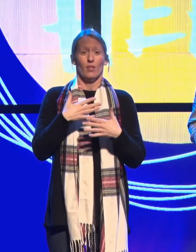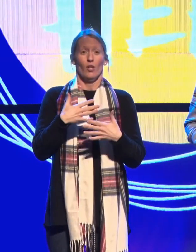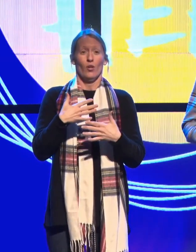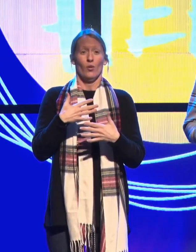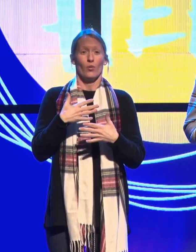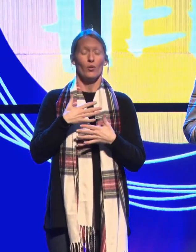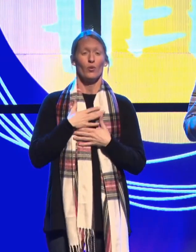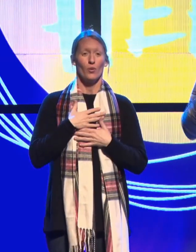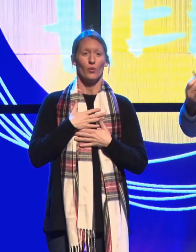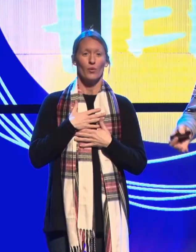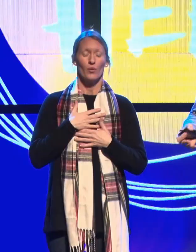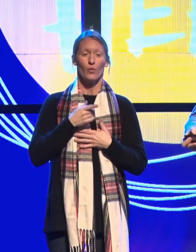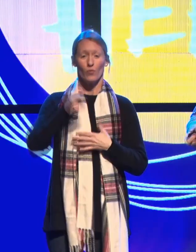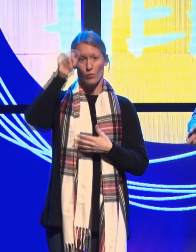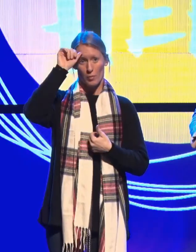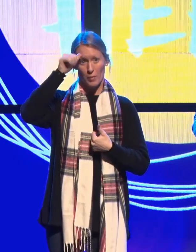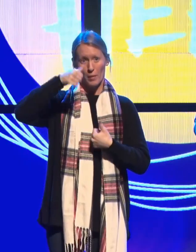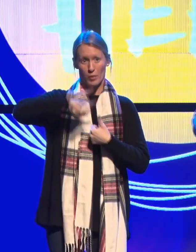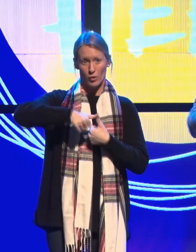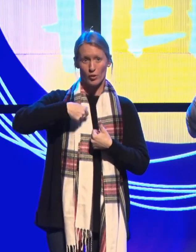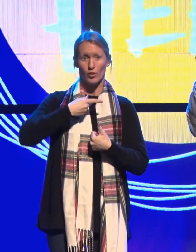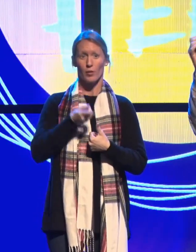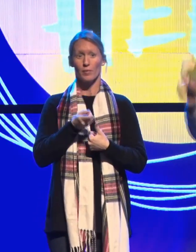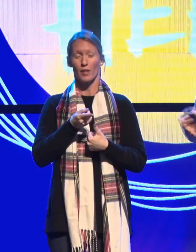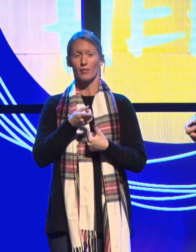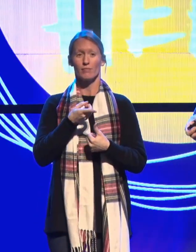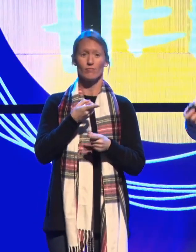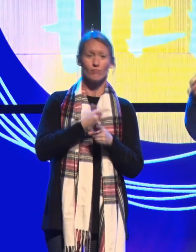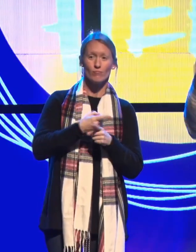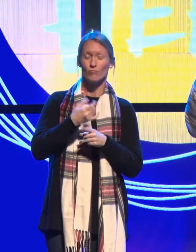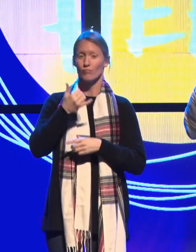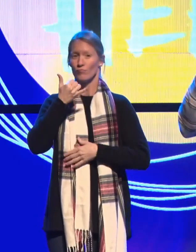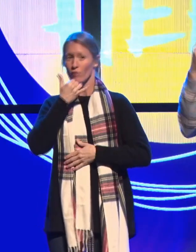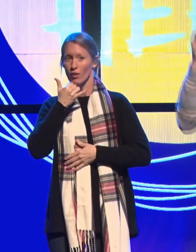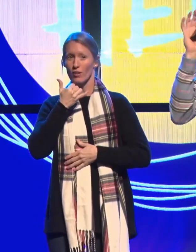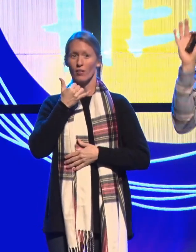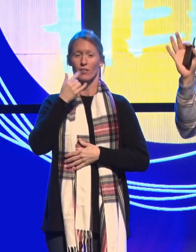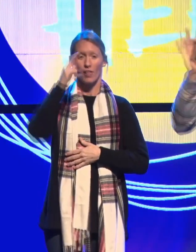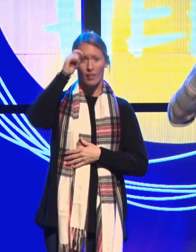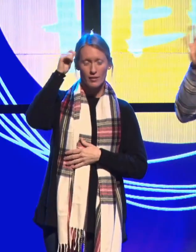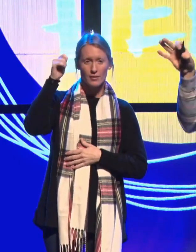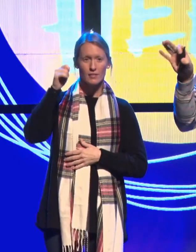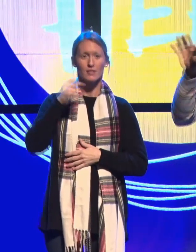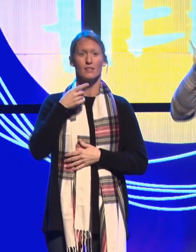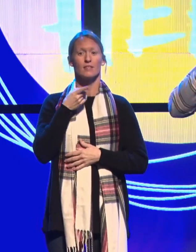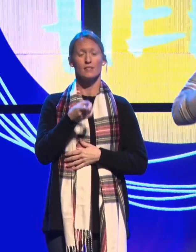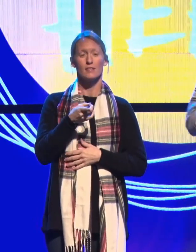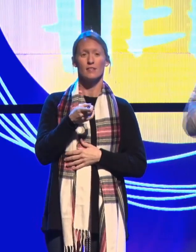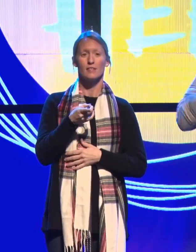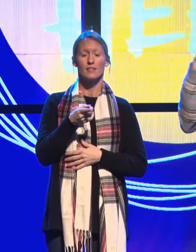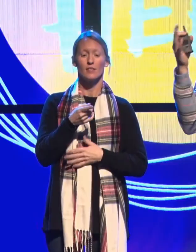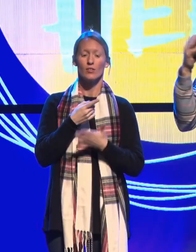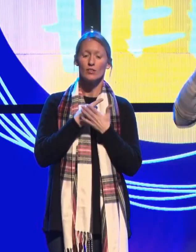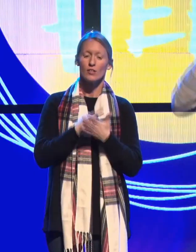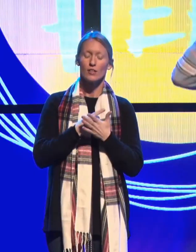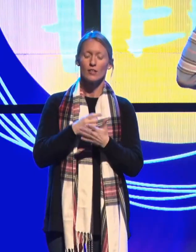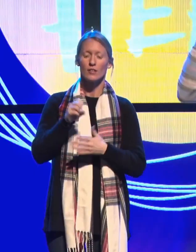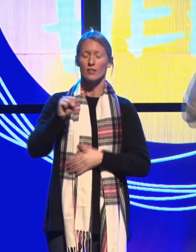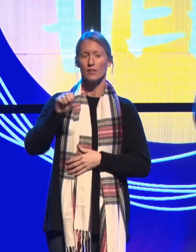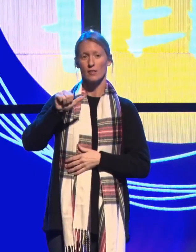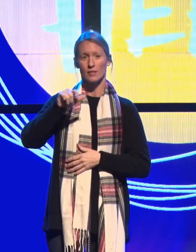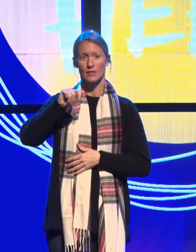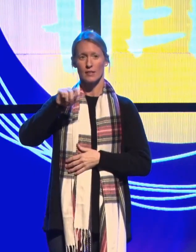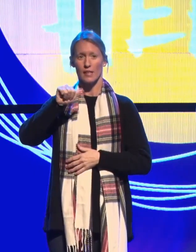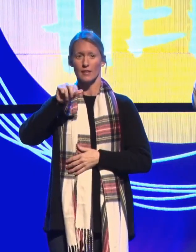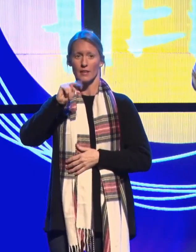Now remember, I'm not a moral theist, so when we talk about Satan, you might, and that's fine, but I'm not thinking about the guy with